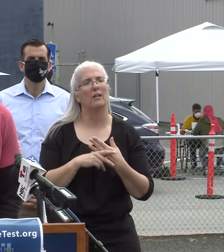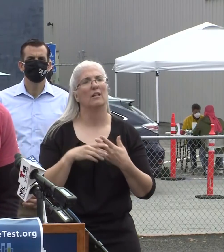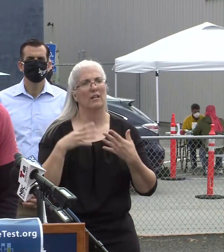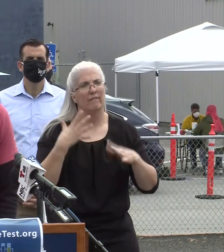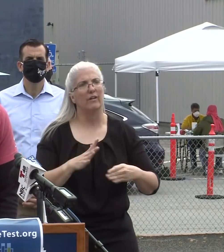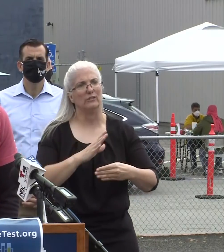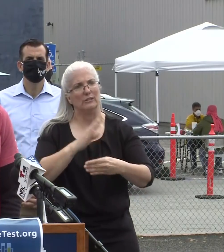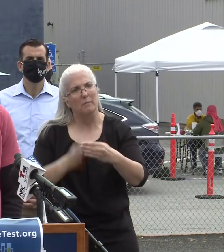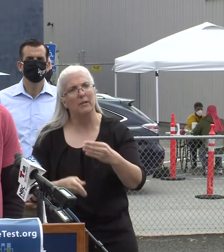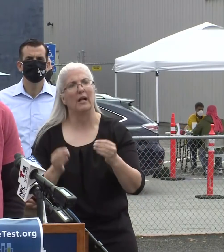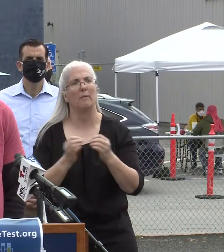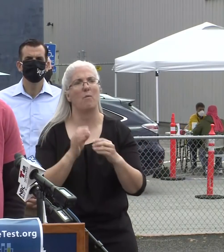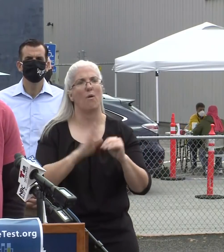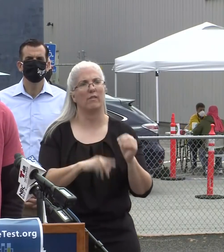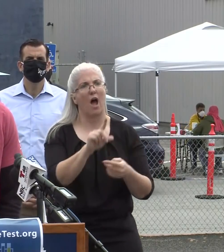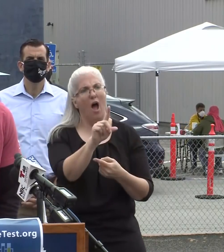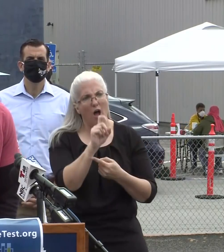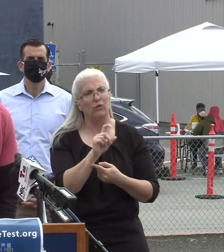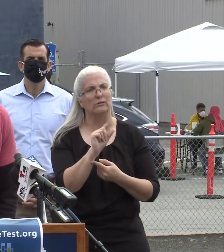120,000 tests.